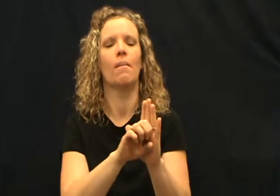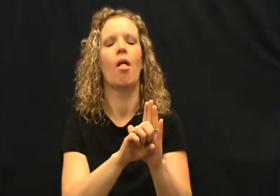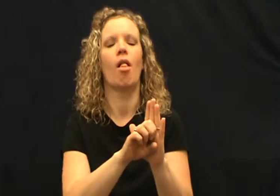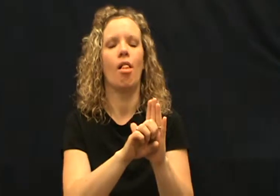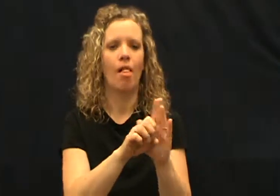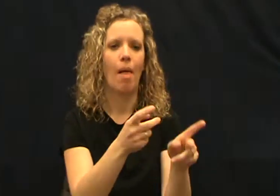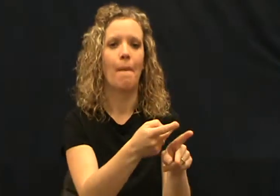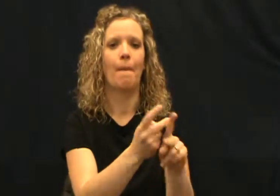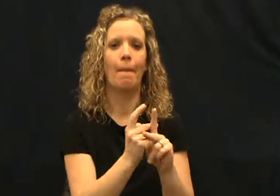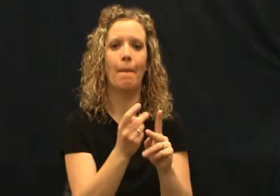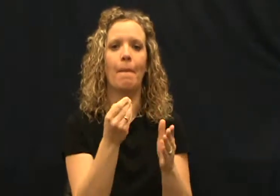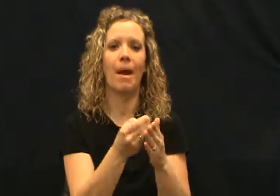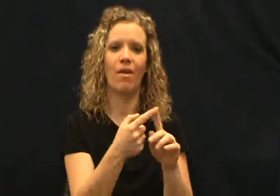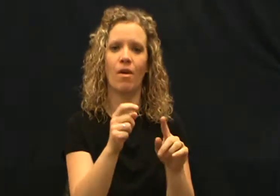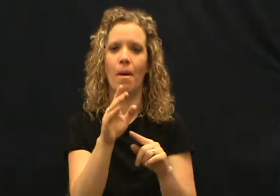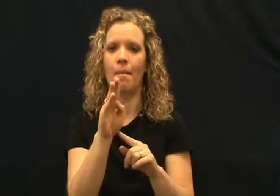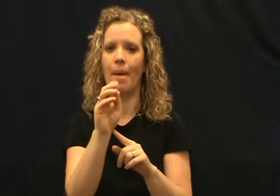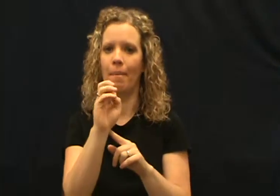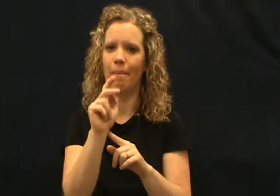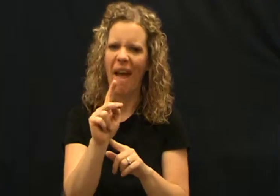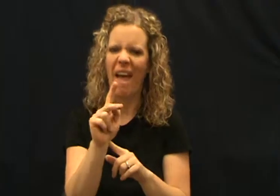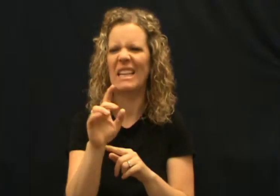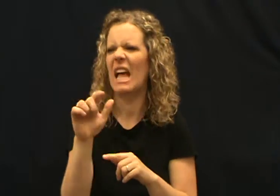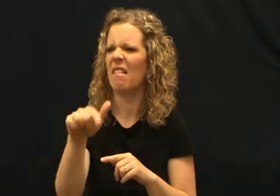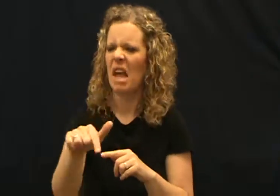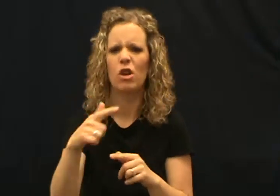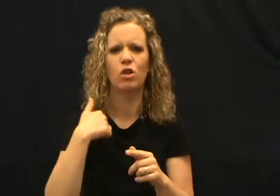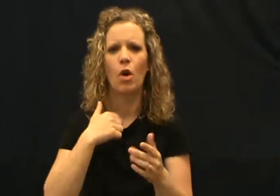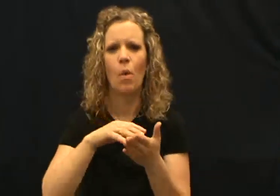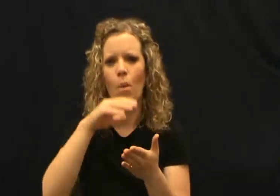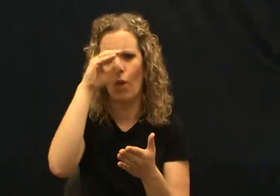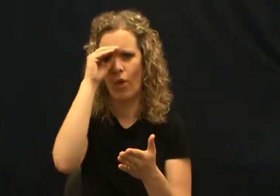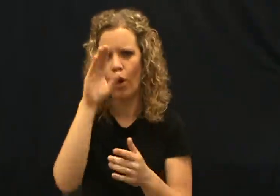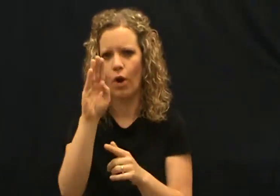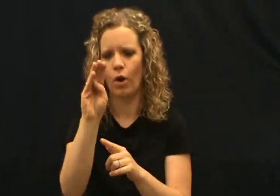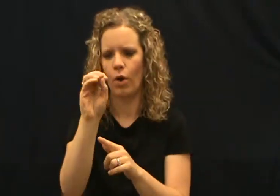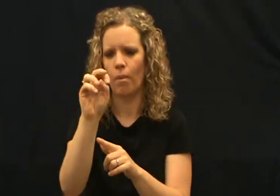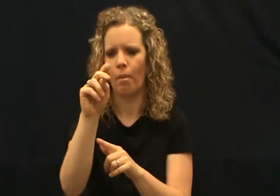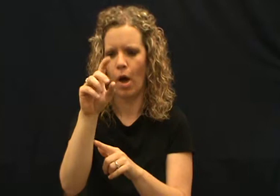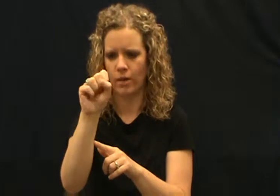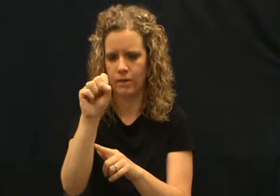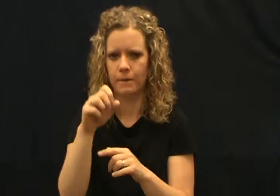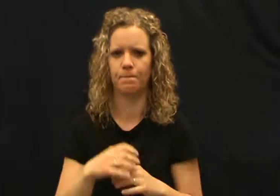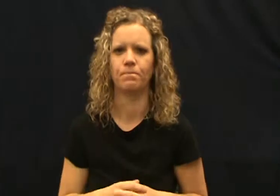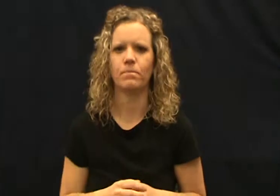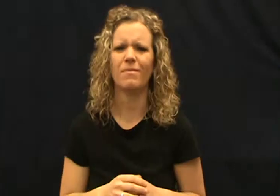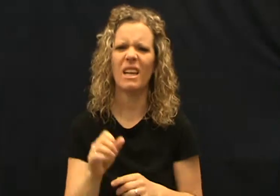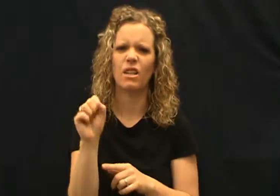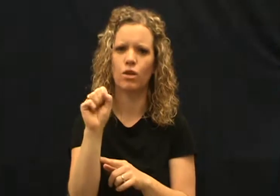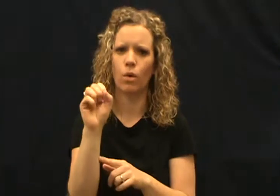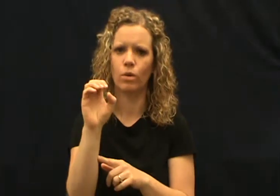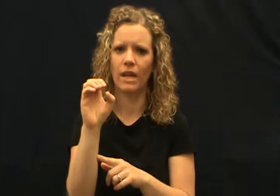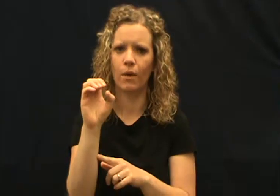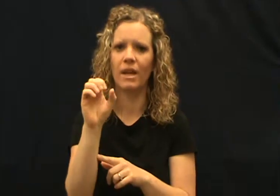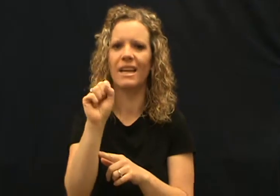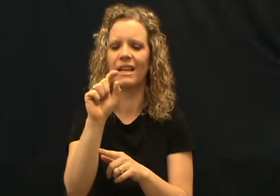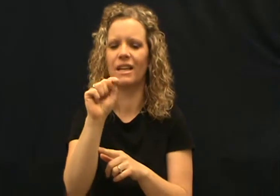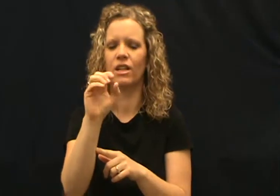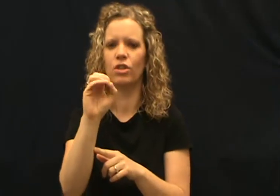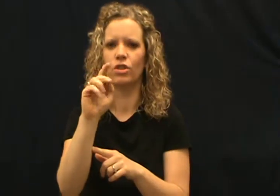which we'll learn about later on in the course, that type of thing. Stockholders' equity is the amount invested and reinvested in terms